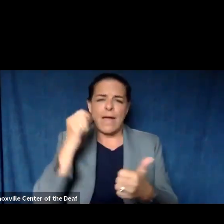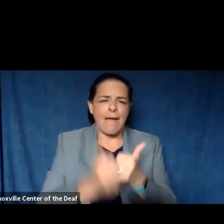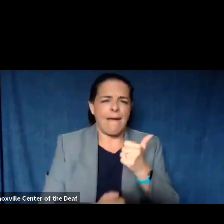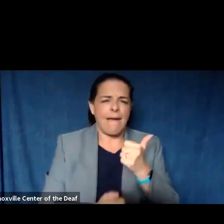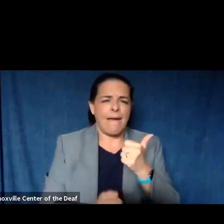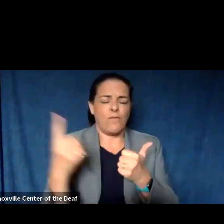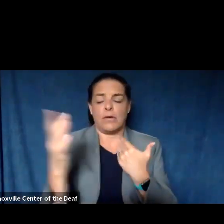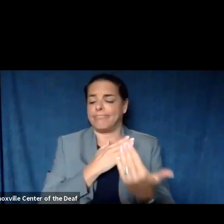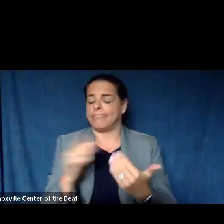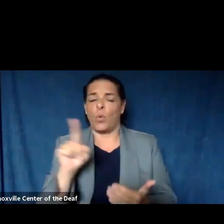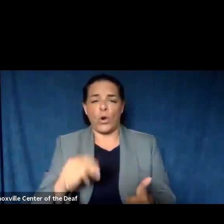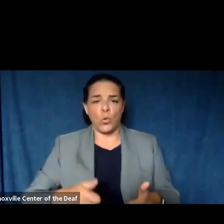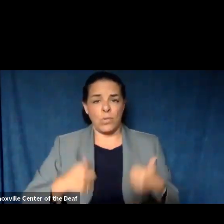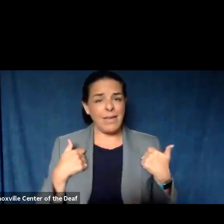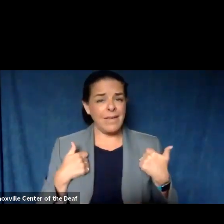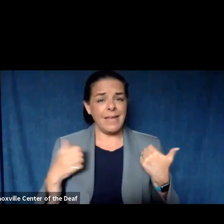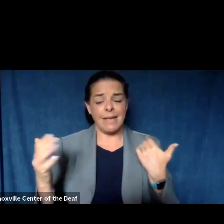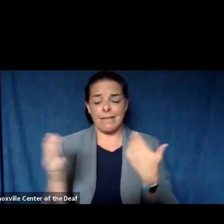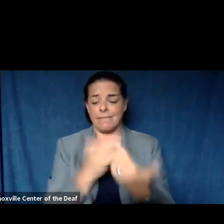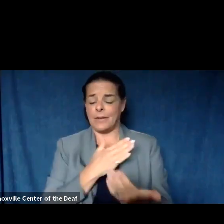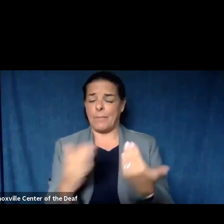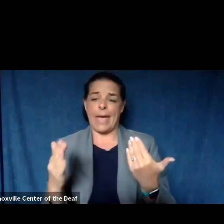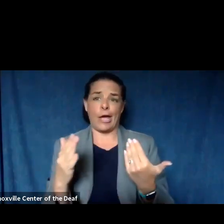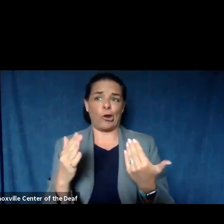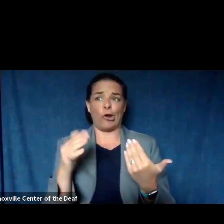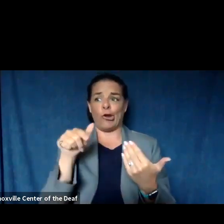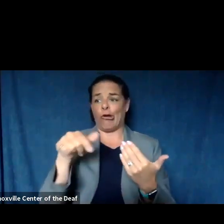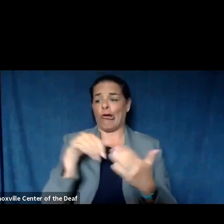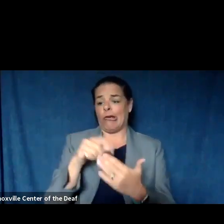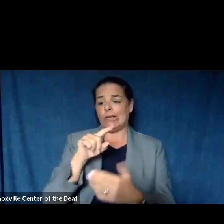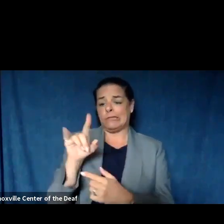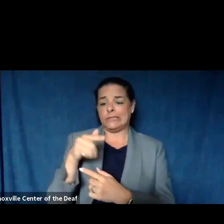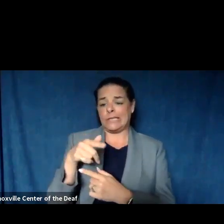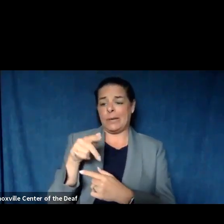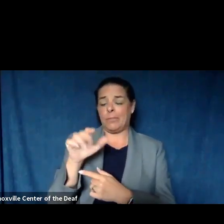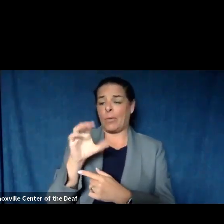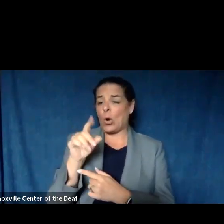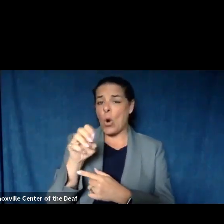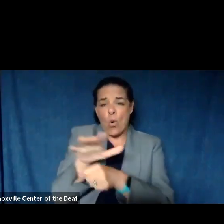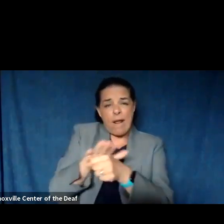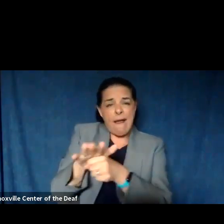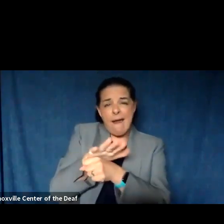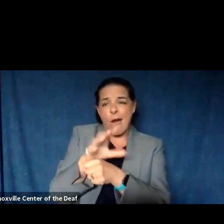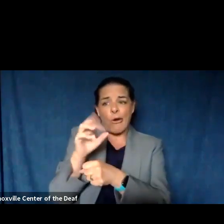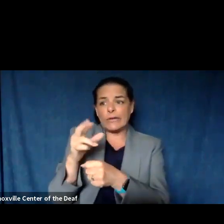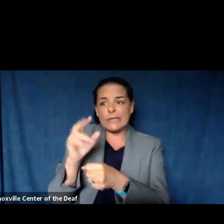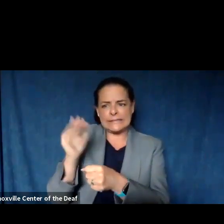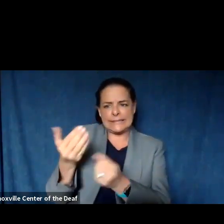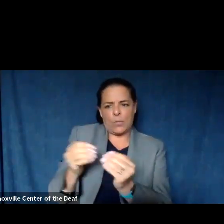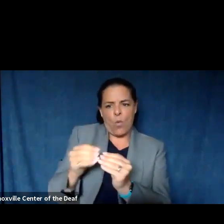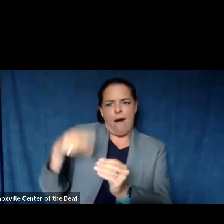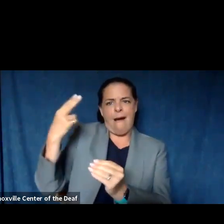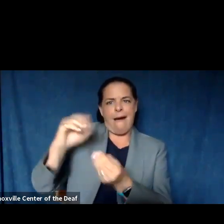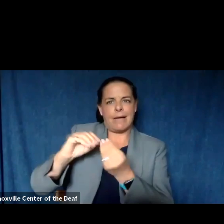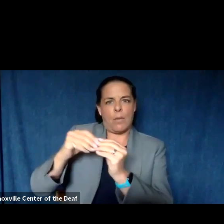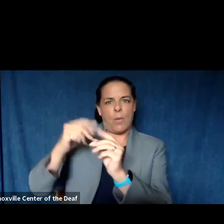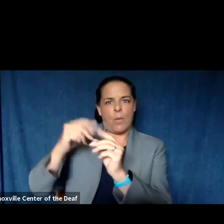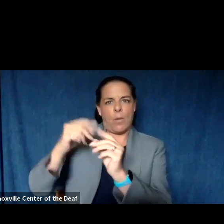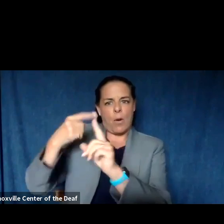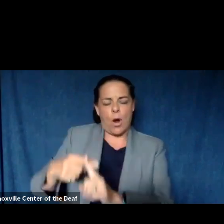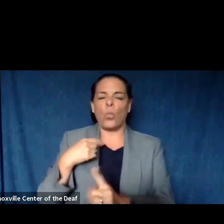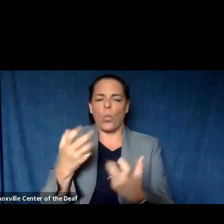whether you're in a currently zip code that seems to have more cases than others. We want everybody to do those 5 things.